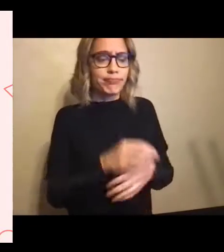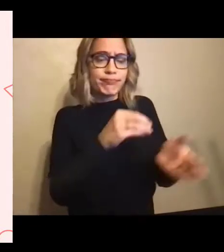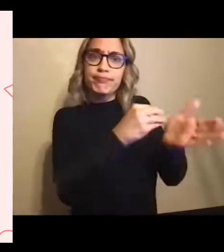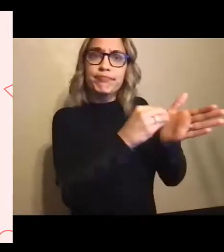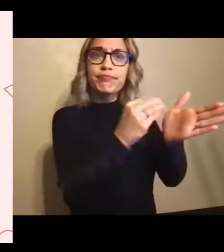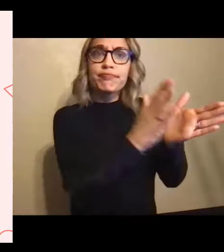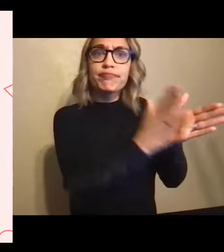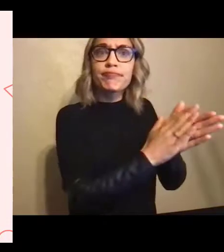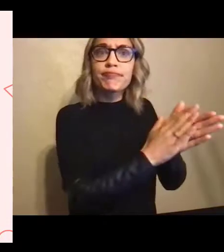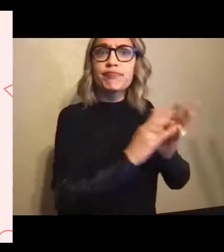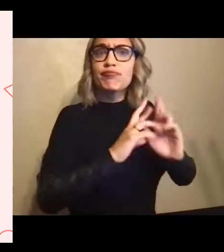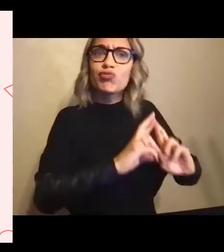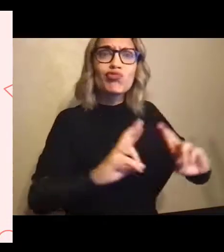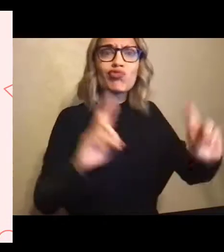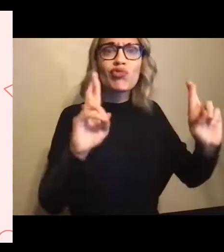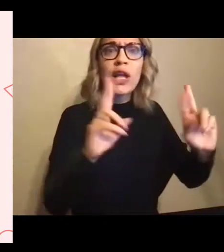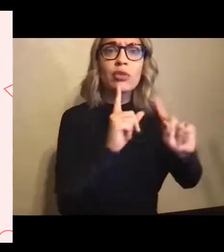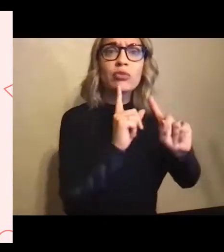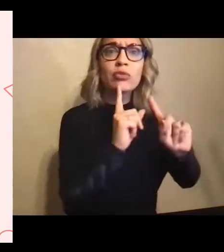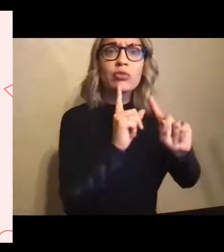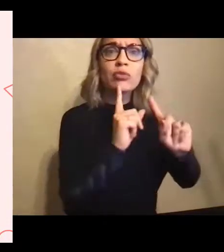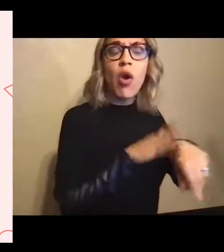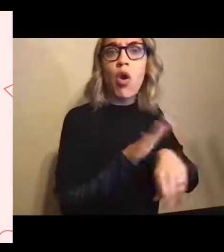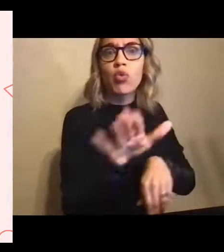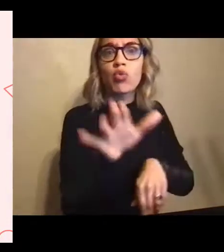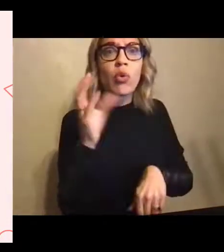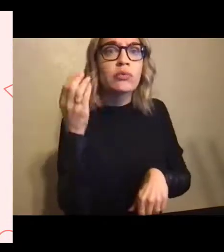available, and when you're not, because you're prioritizing family.